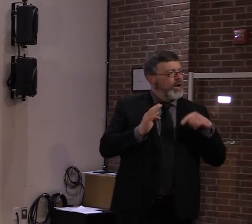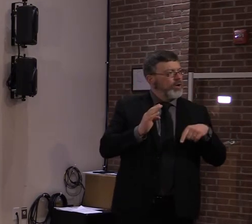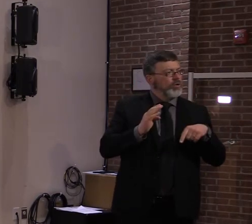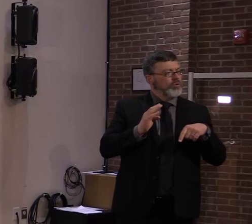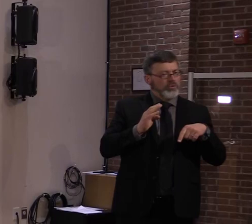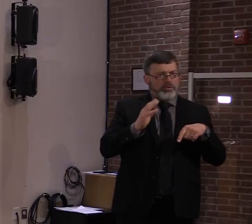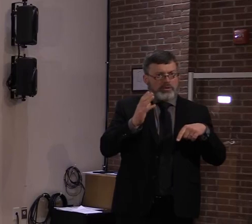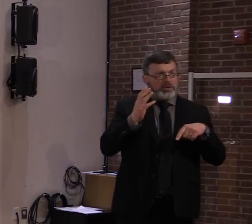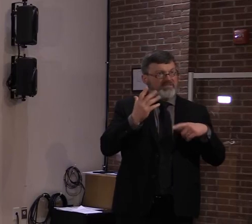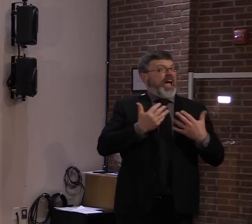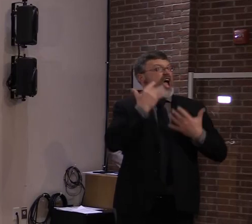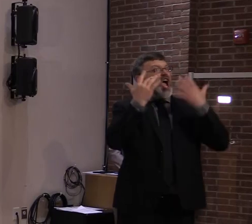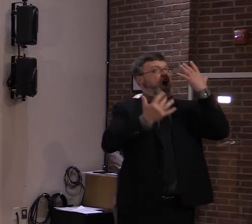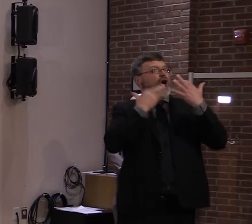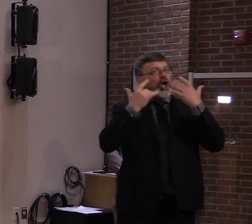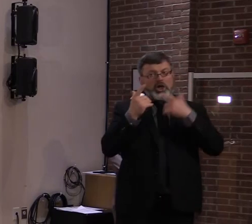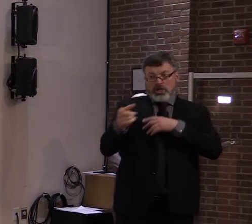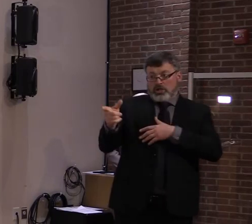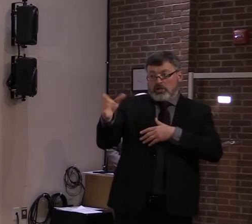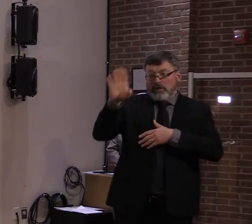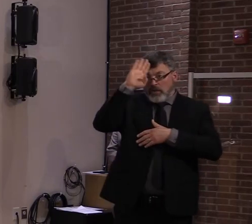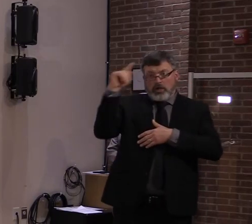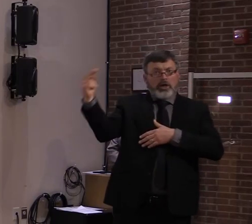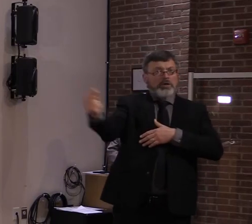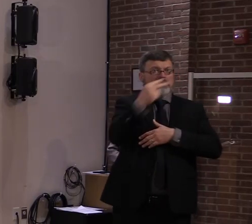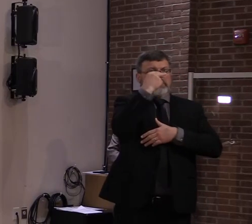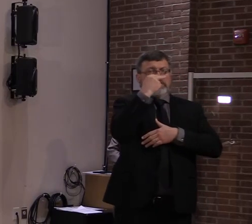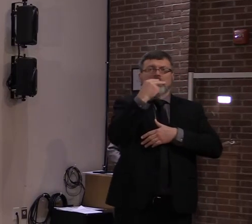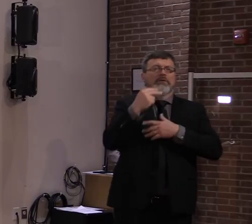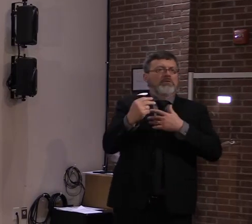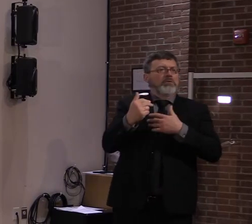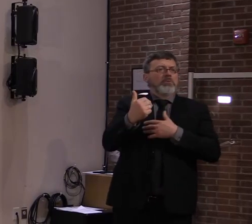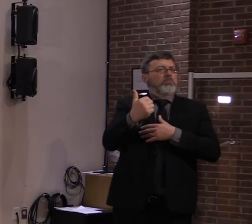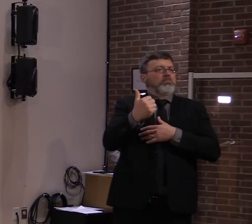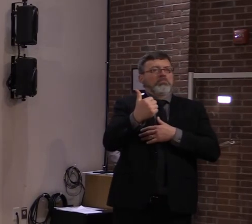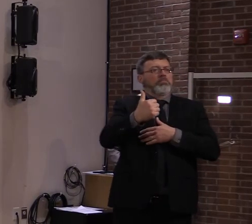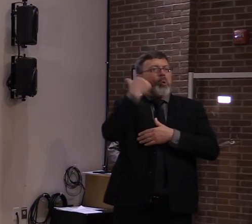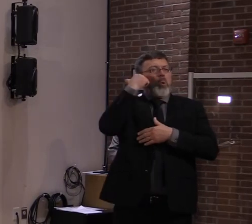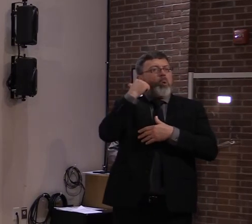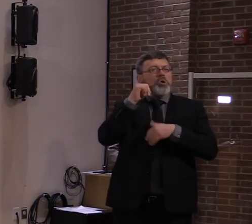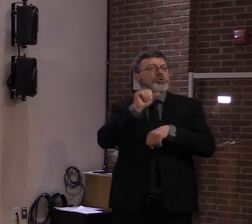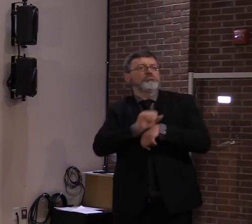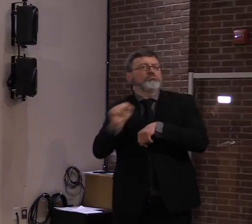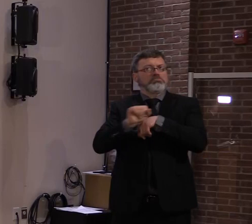What is your reaction to this issue that's affecting a Vermont community?